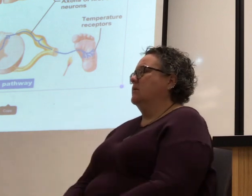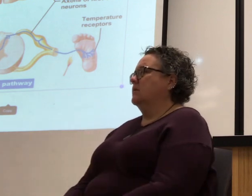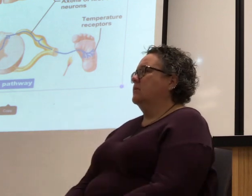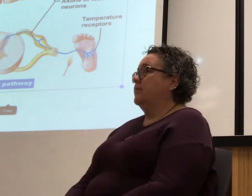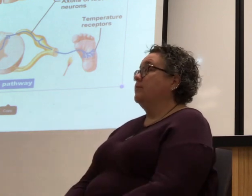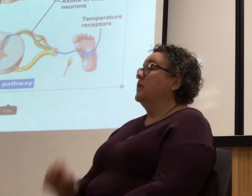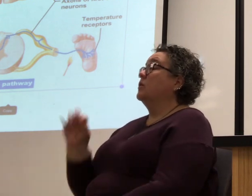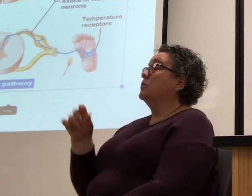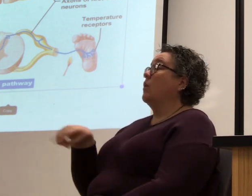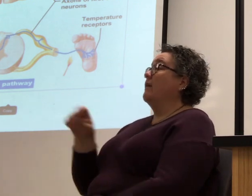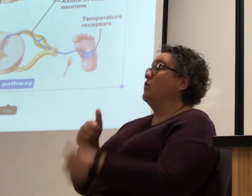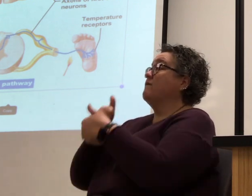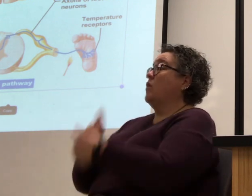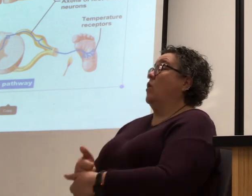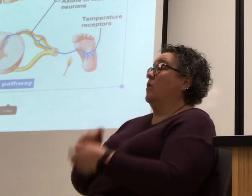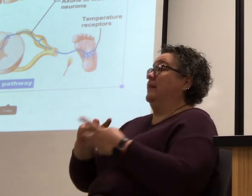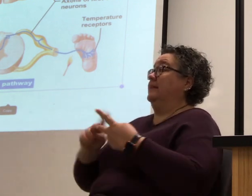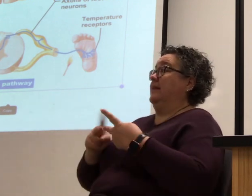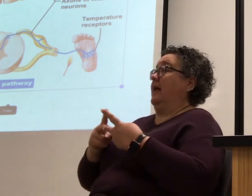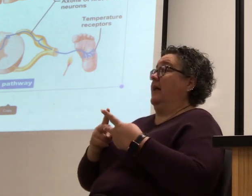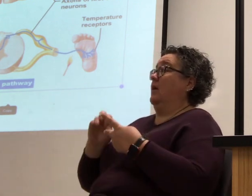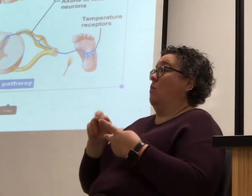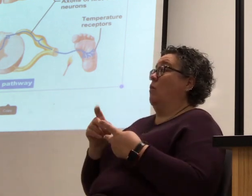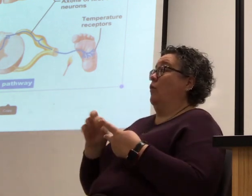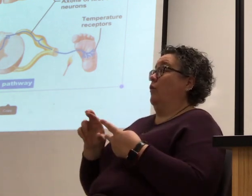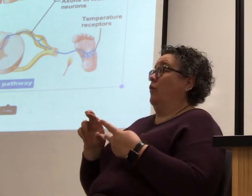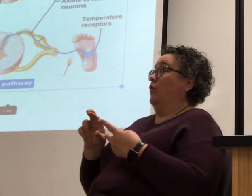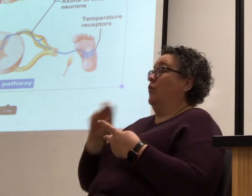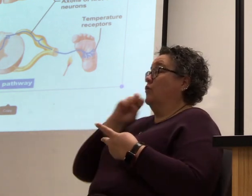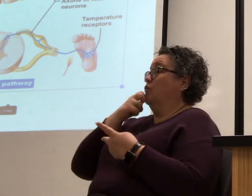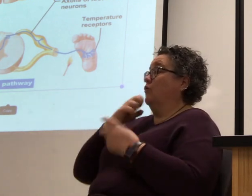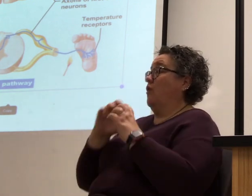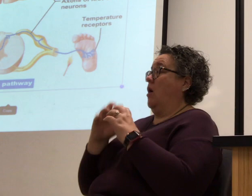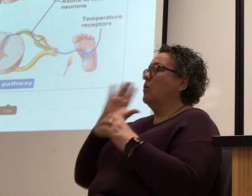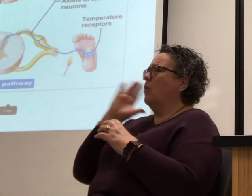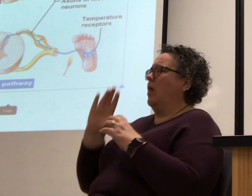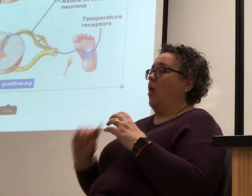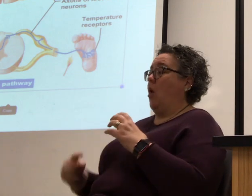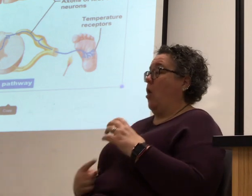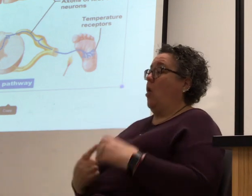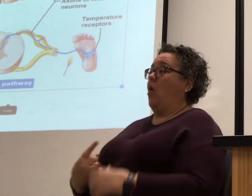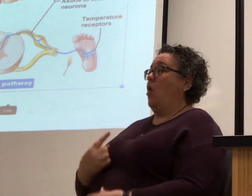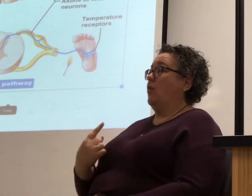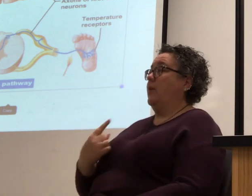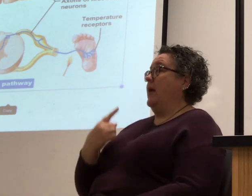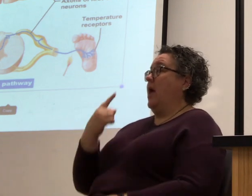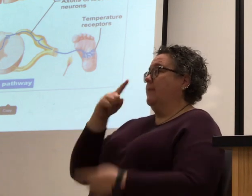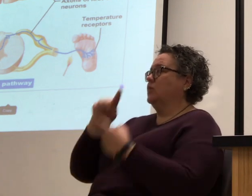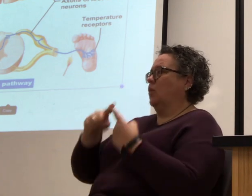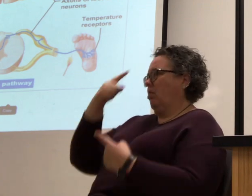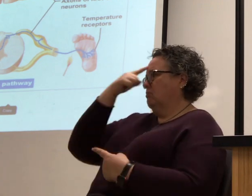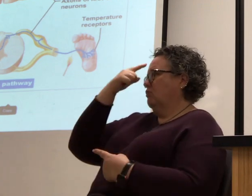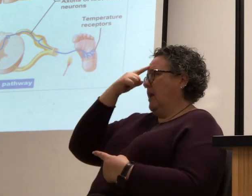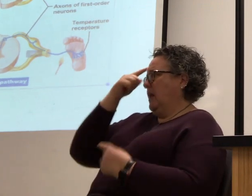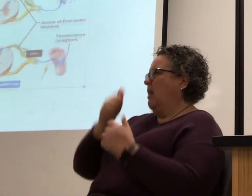So if you follow that second one, the second order neuron will go all the way up to the brain. Let's